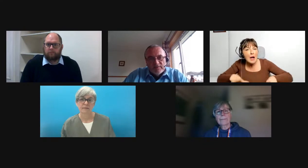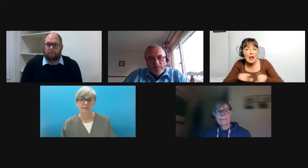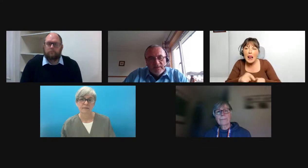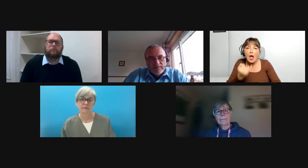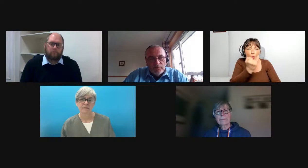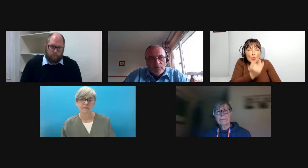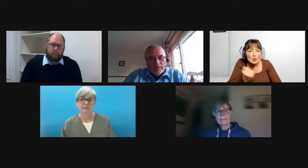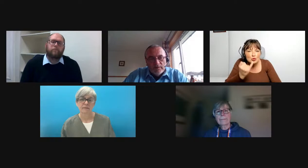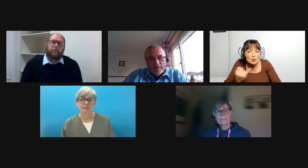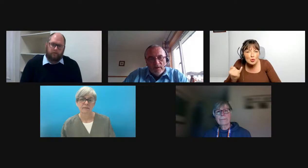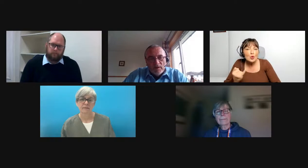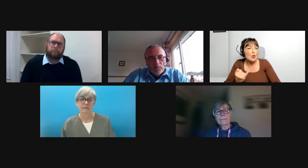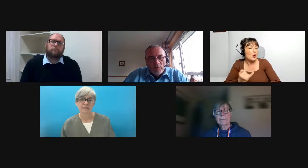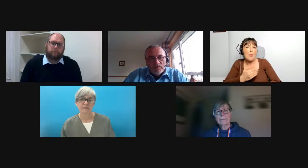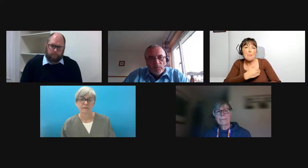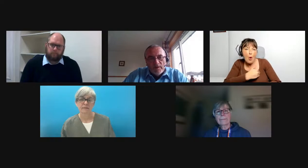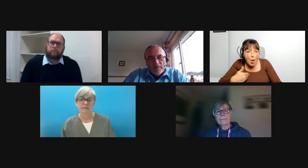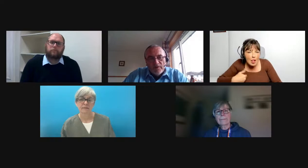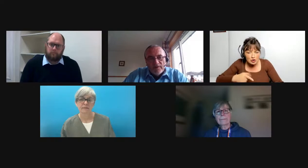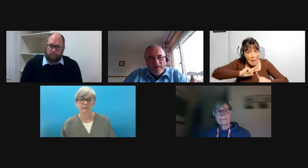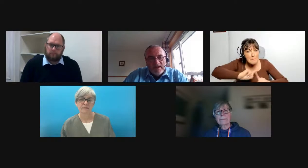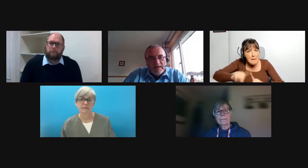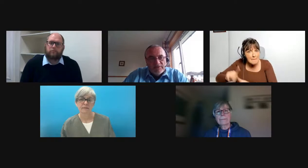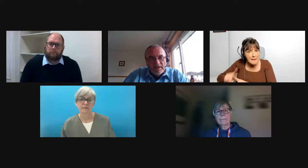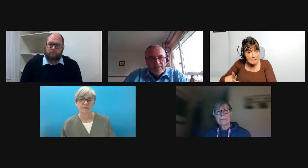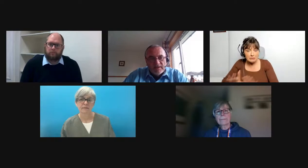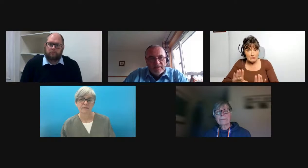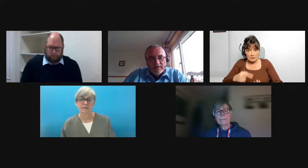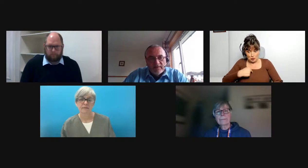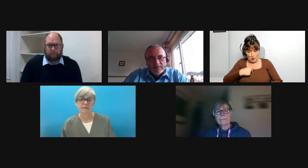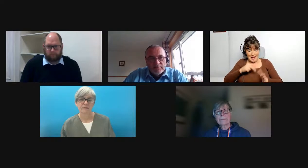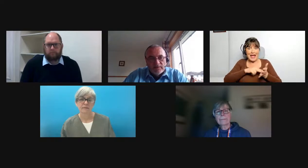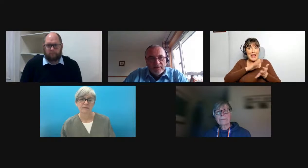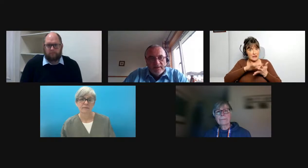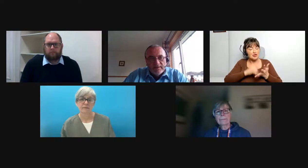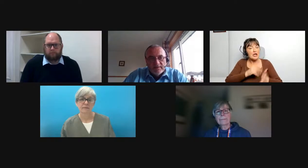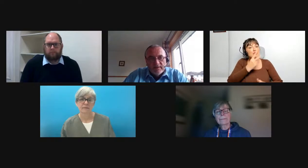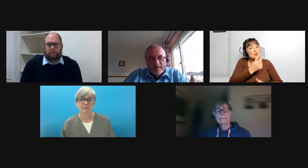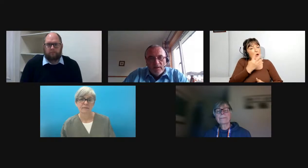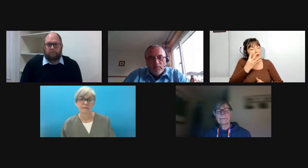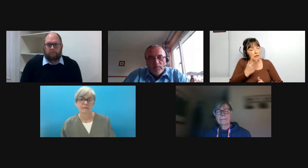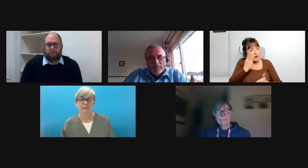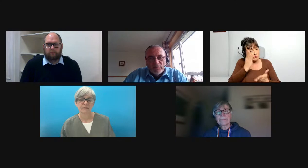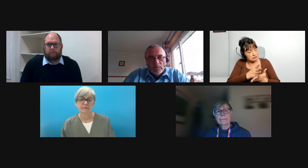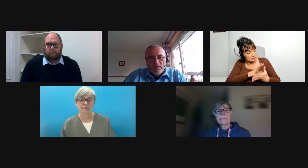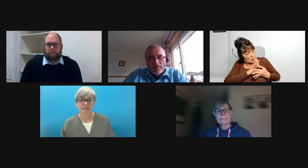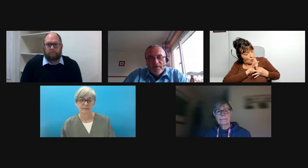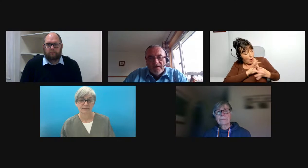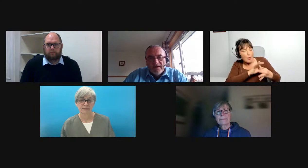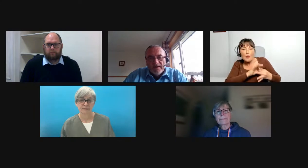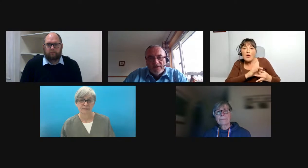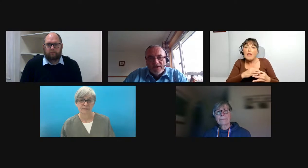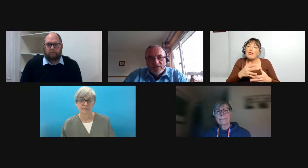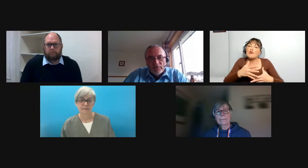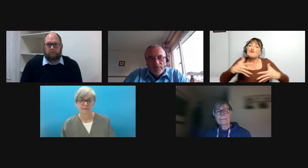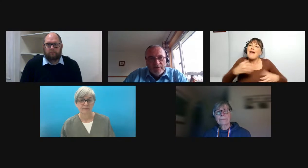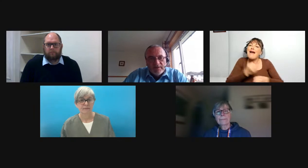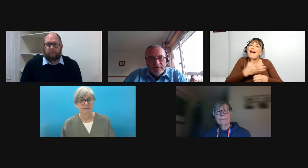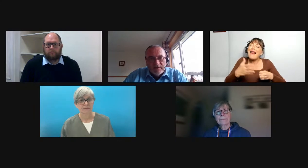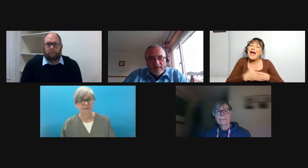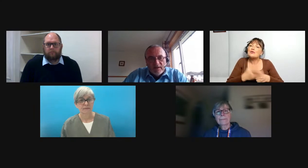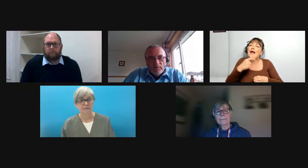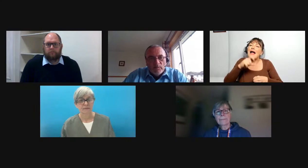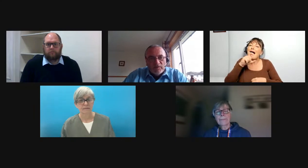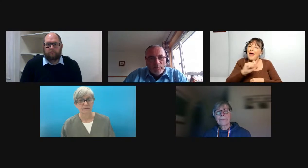NHS 24 worked with NHS Greater Glasgow and Clyde. We worked with NHS